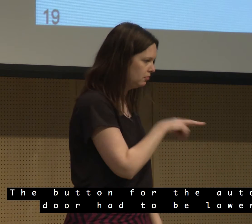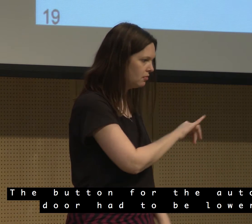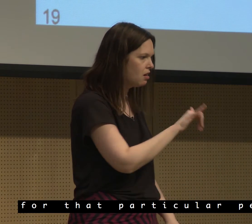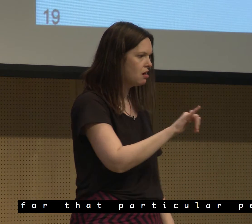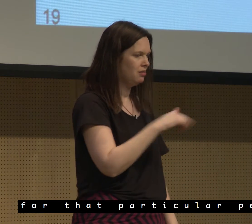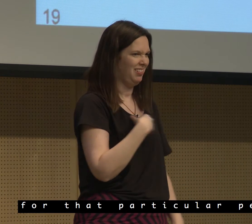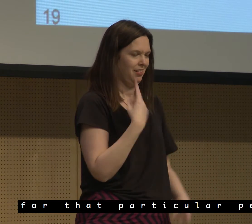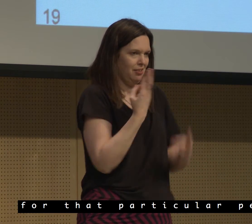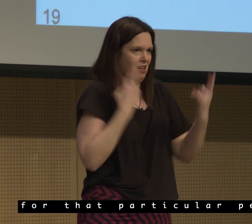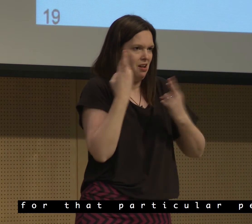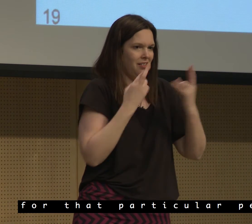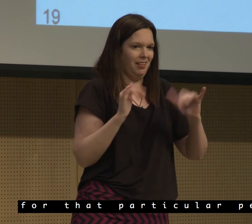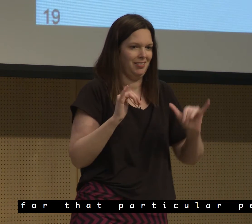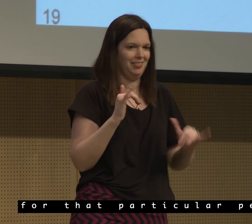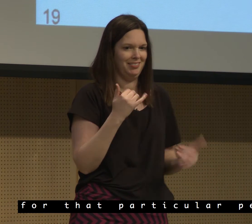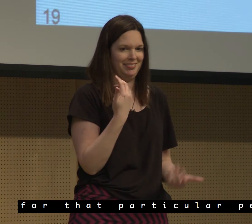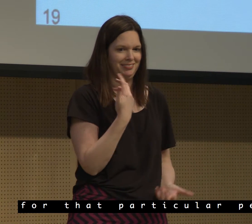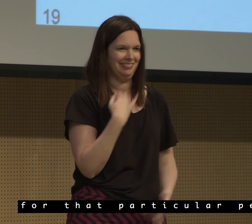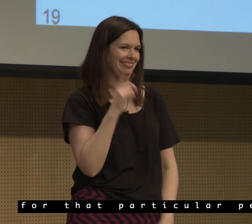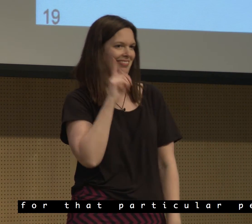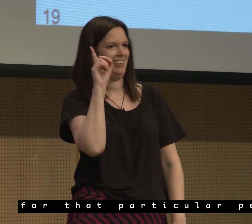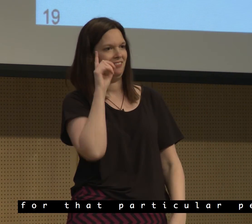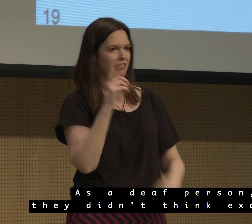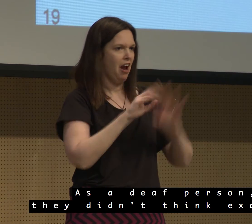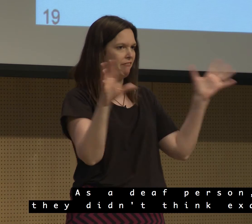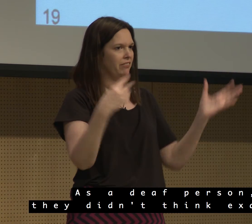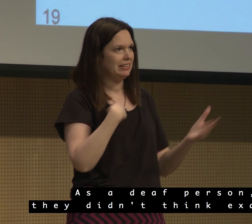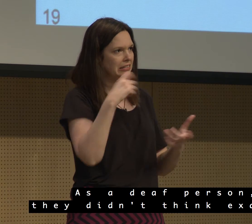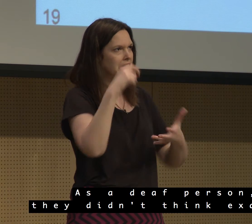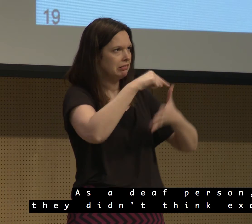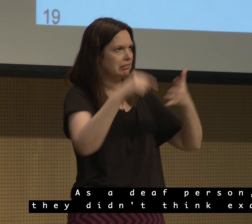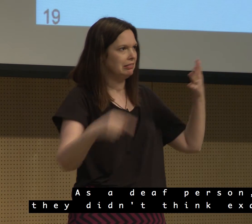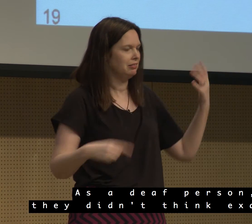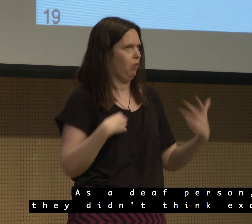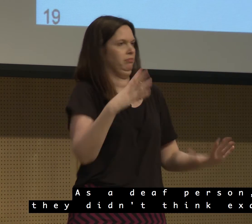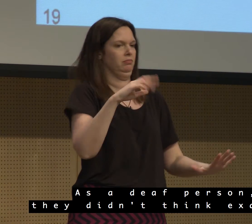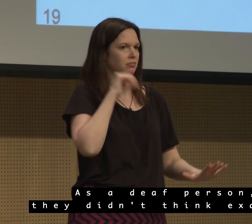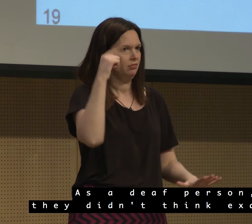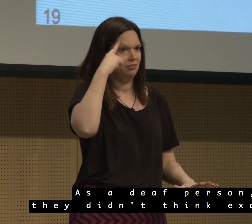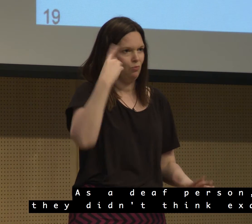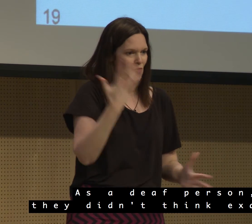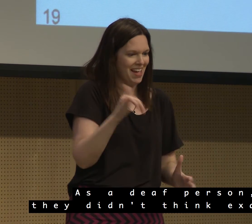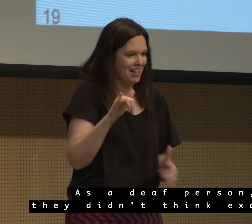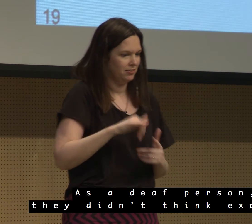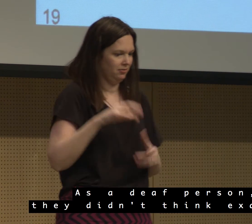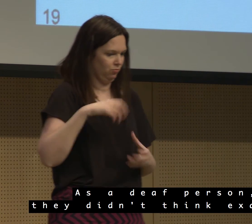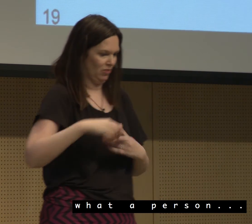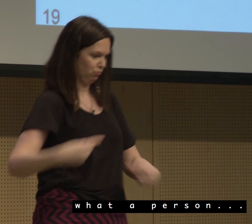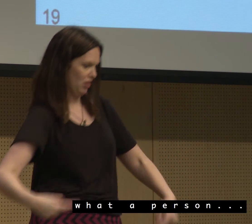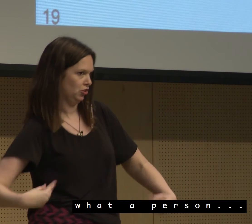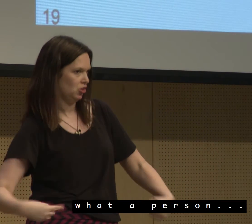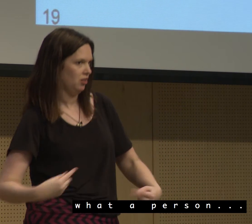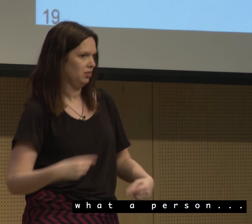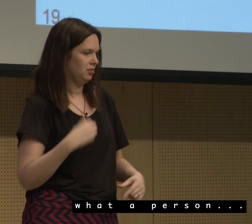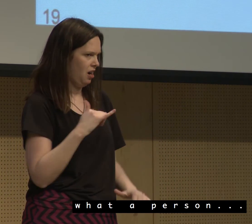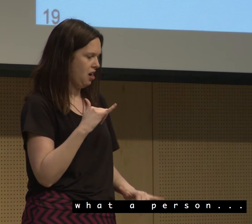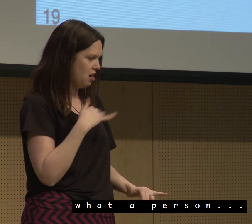lowered for that particular person. As a deaf person, they didn't think exactly what a person,